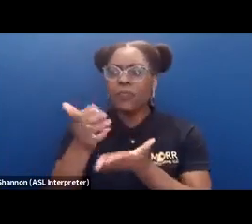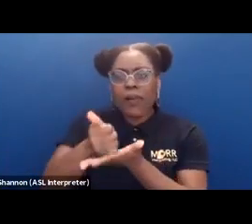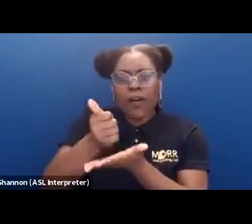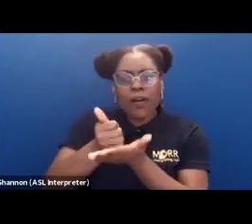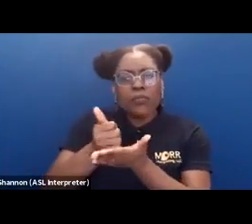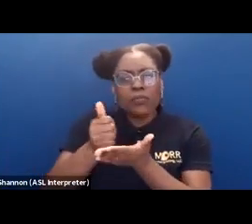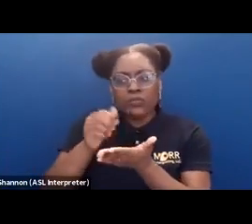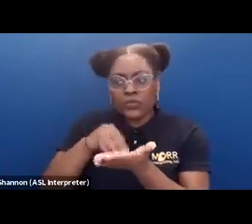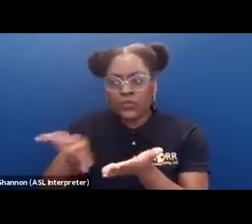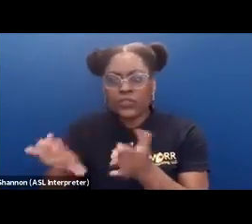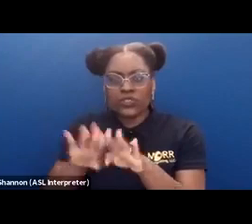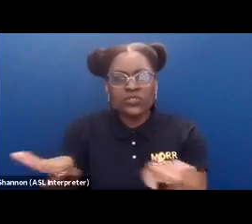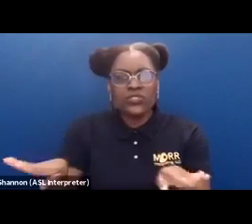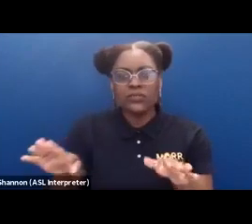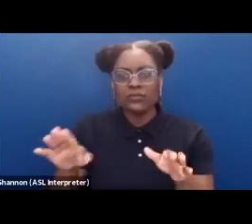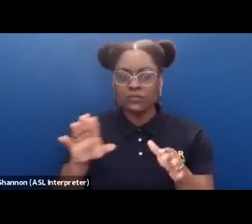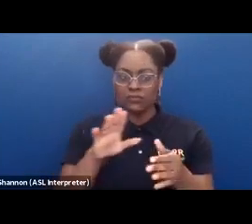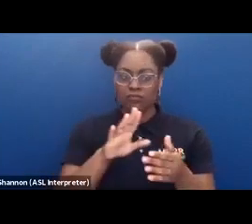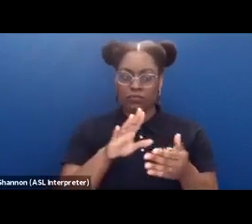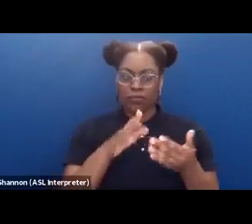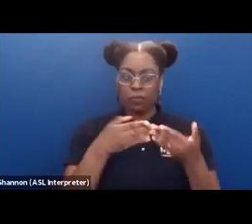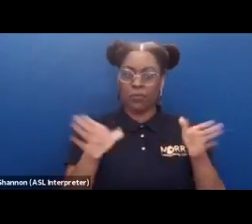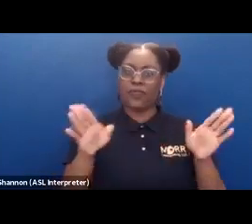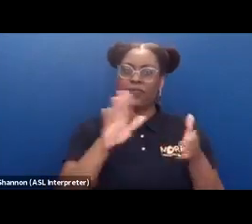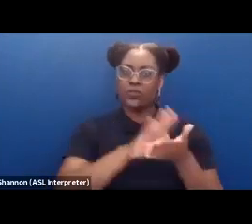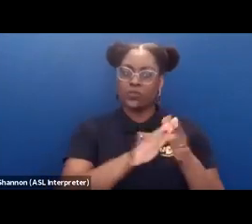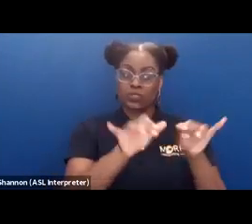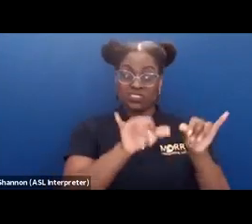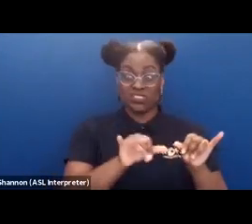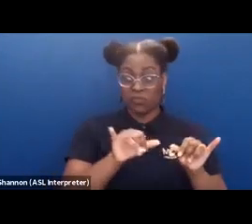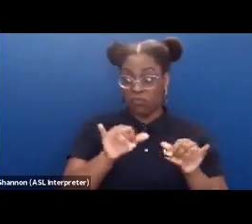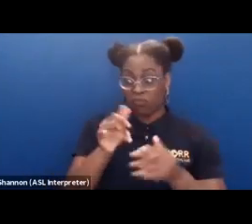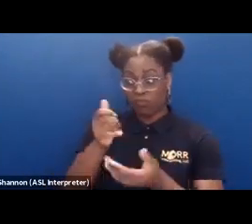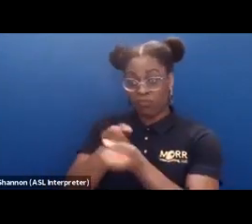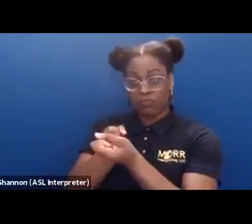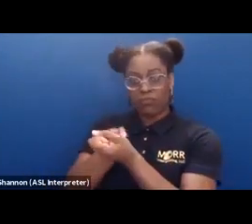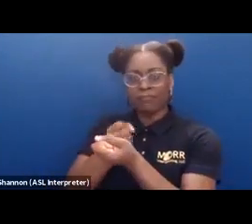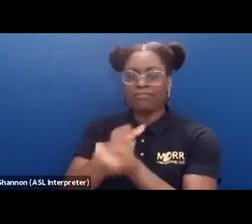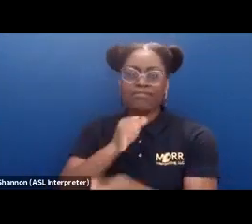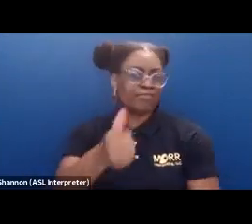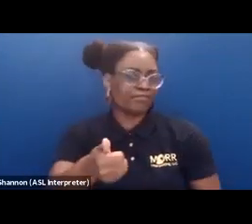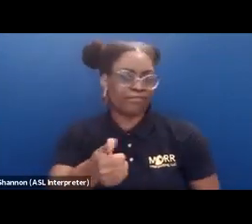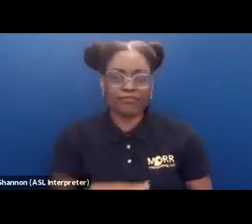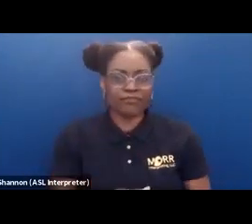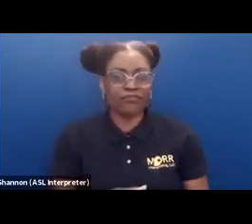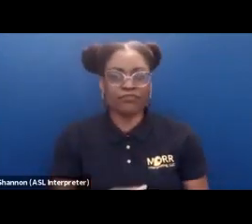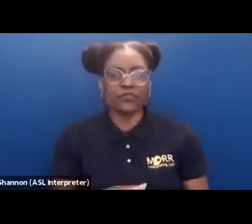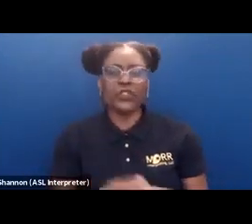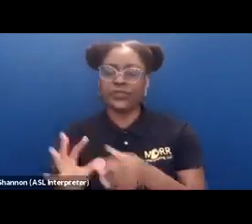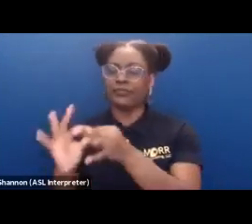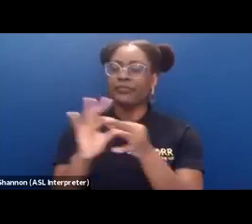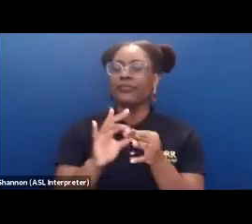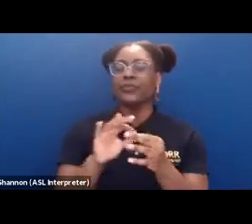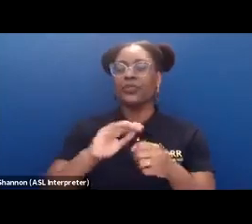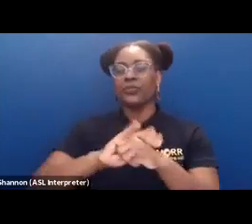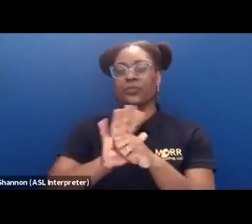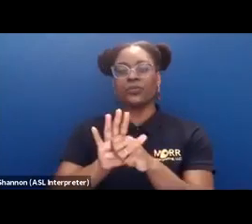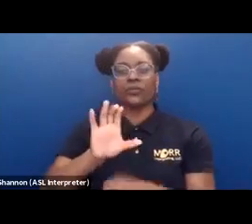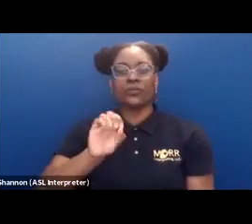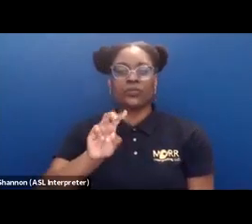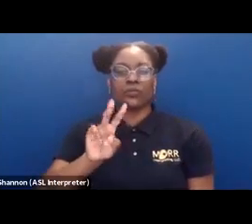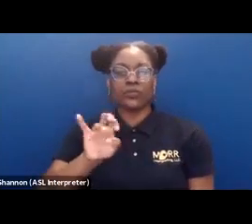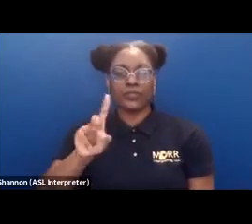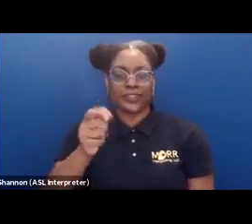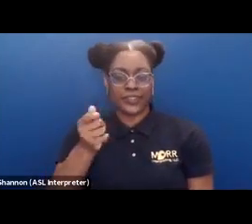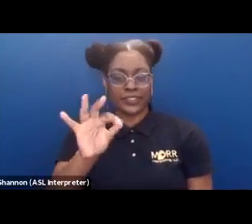system. And so with COVID-19, I am most concerned with the fact that a lot of these students, both in